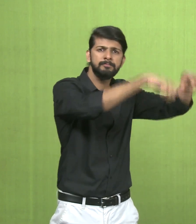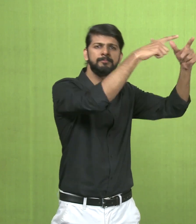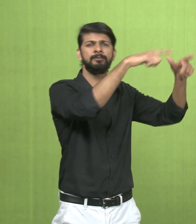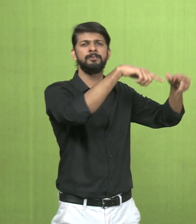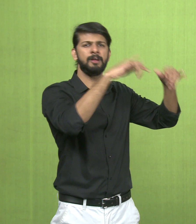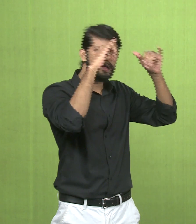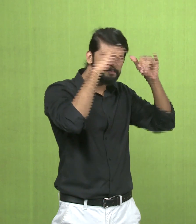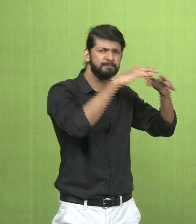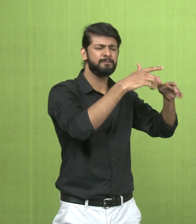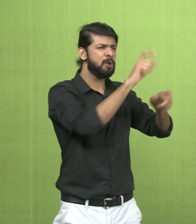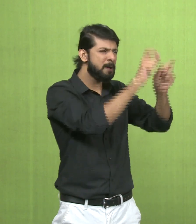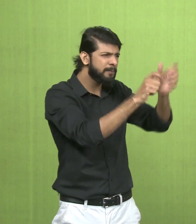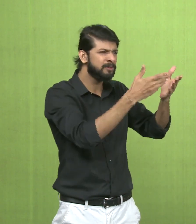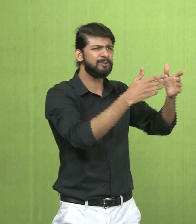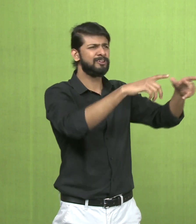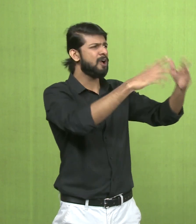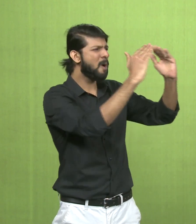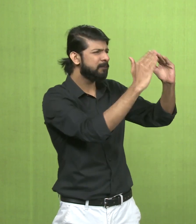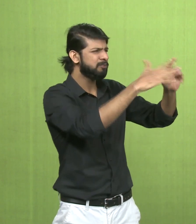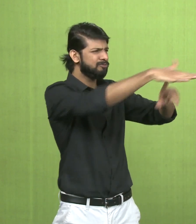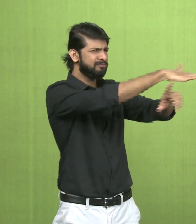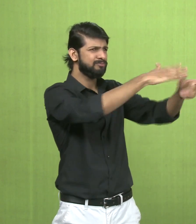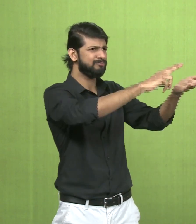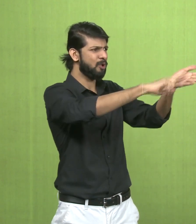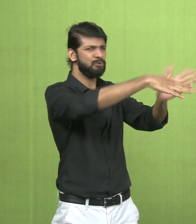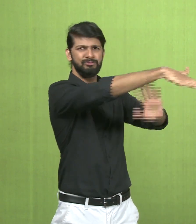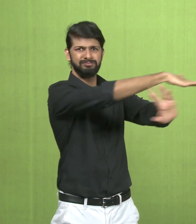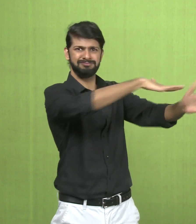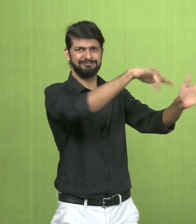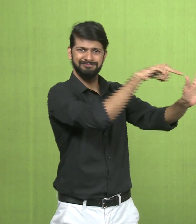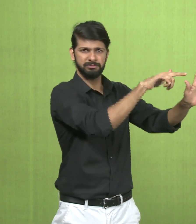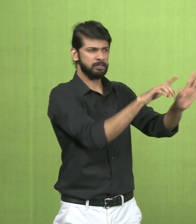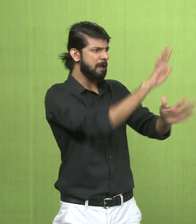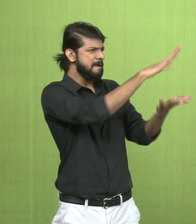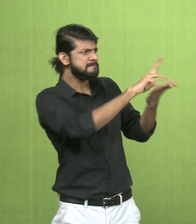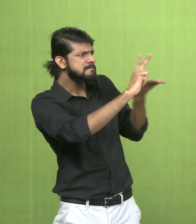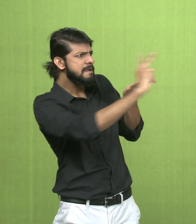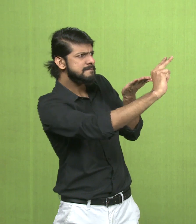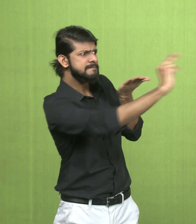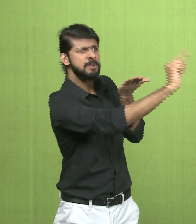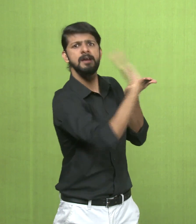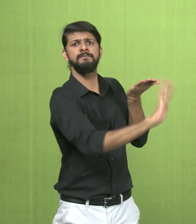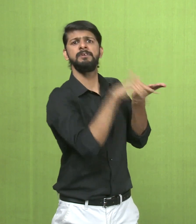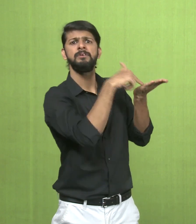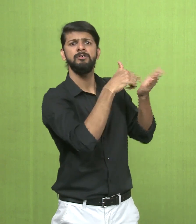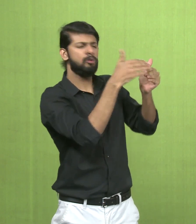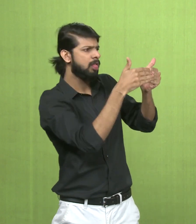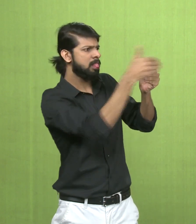In a landscape, when you are trying to depict a natural scenery, you are